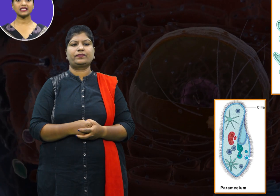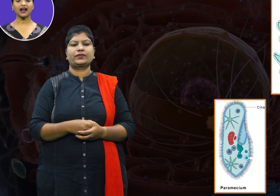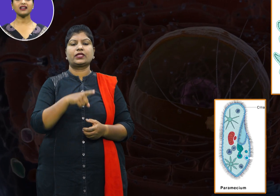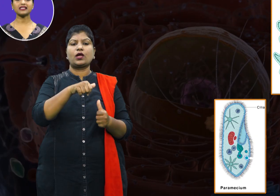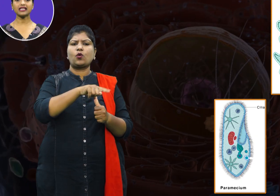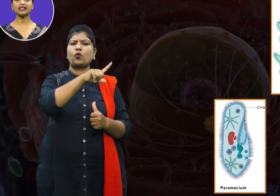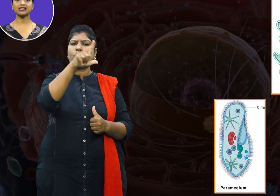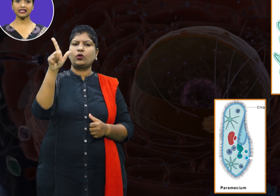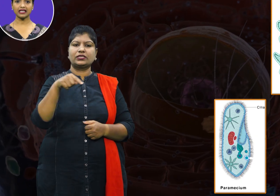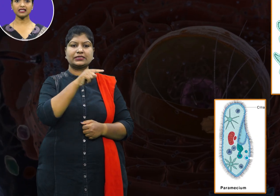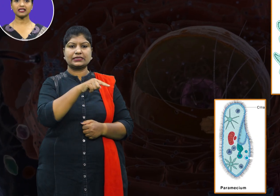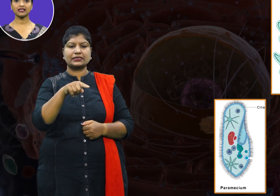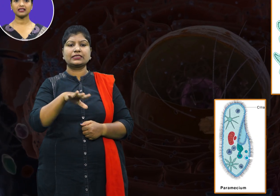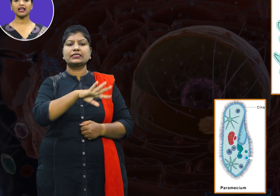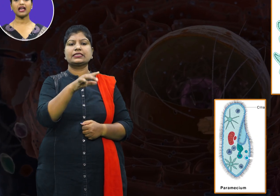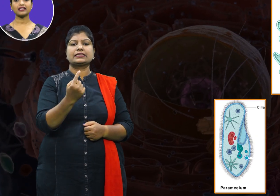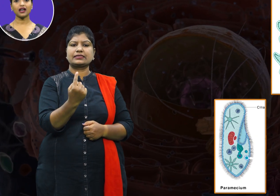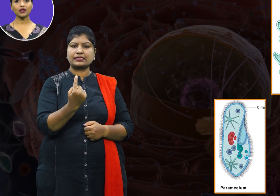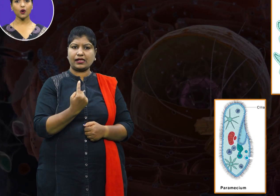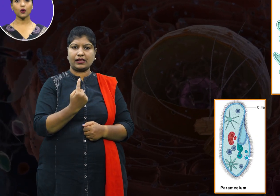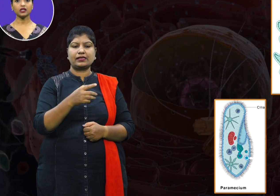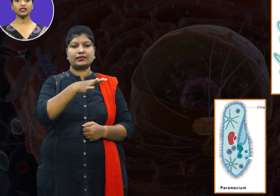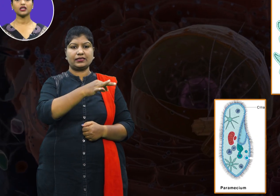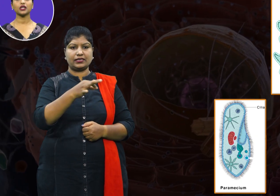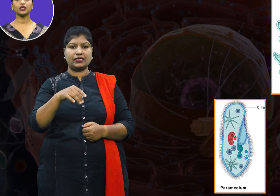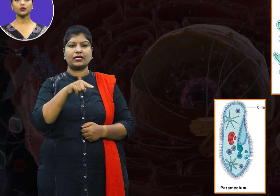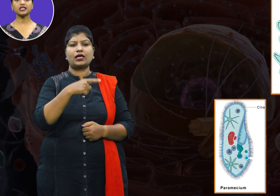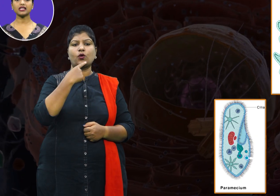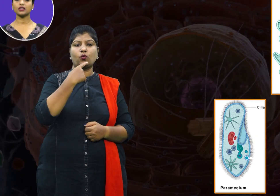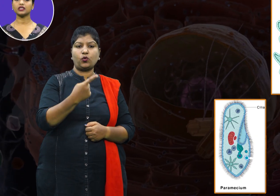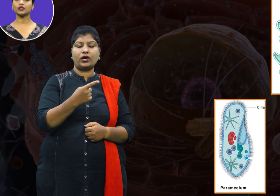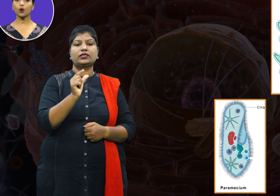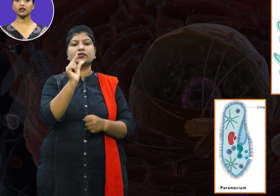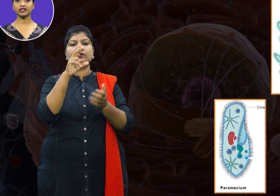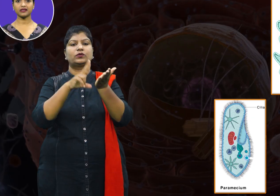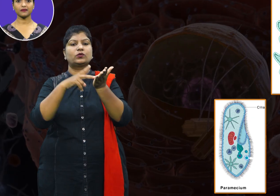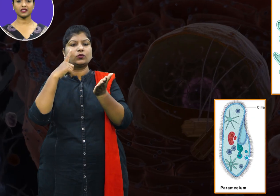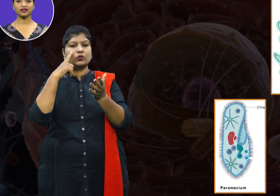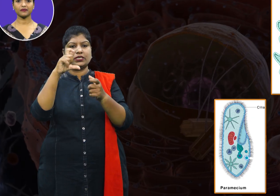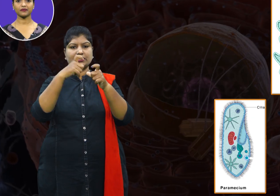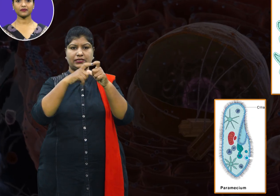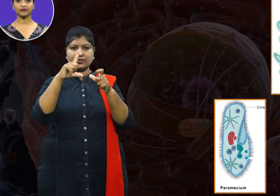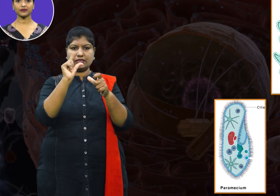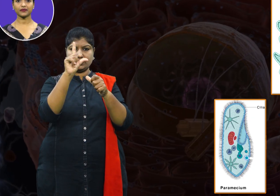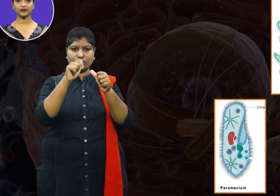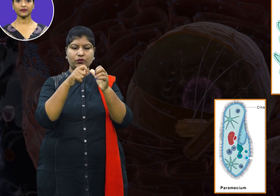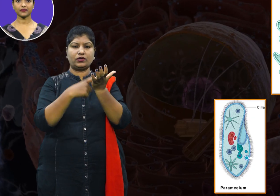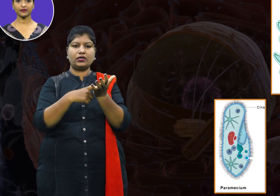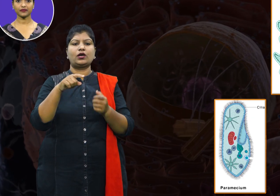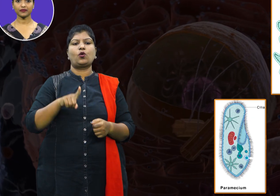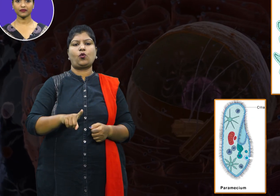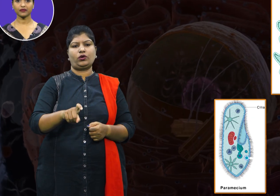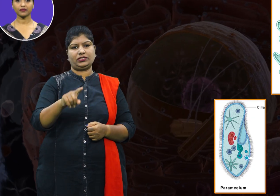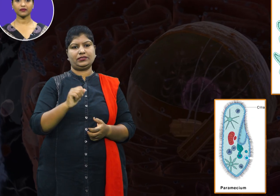All these are single-celled and are called unicellular organisms.